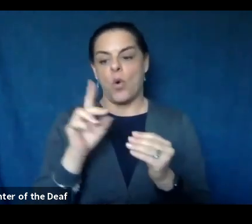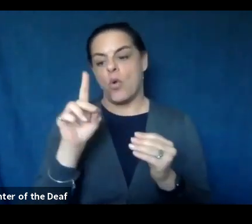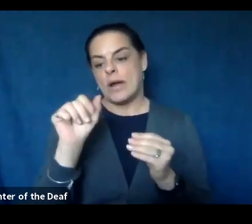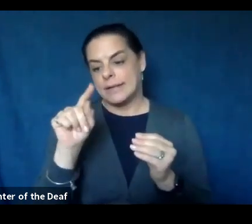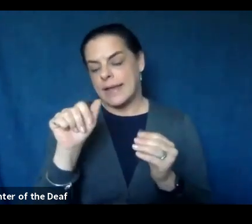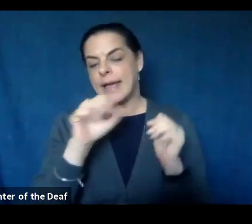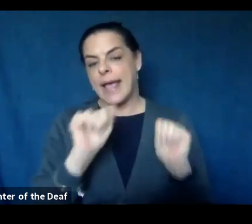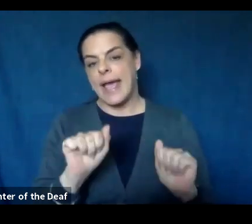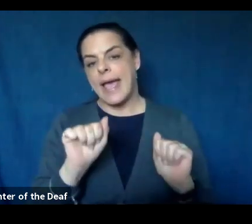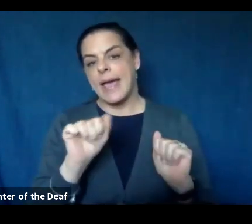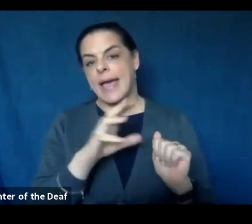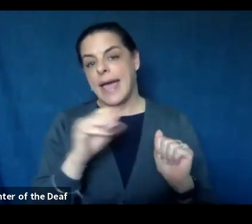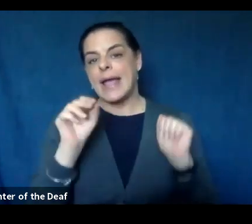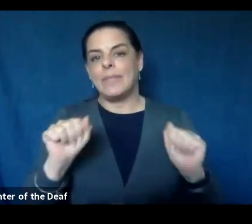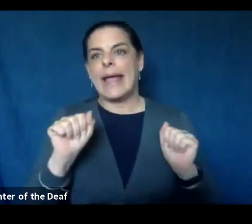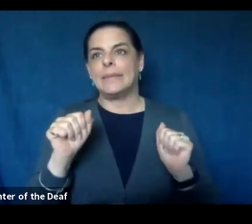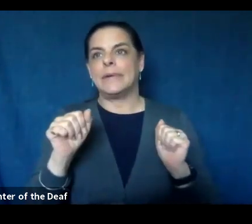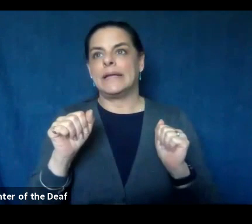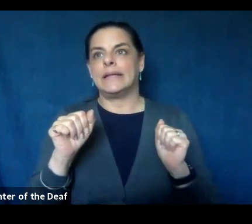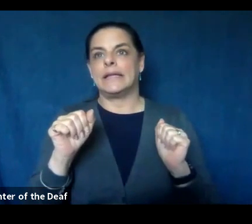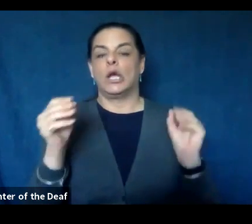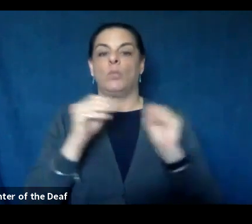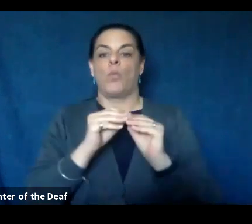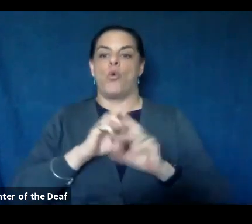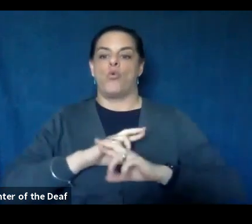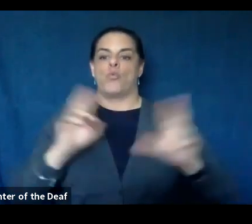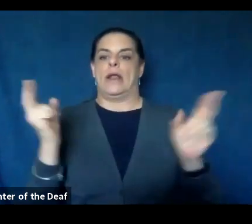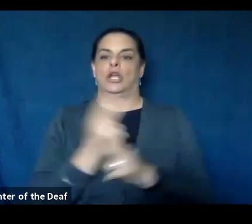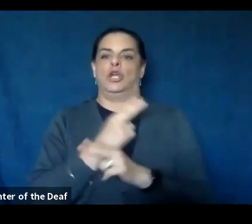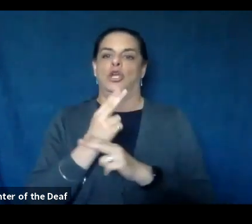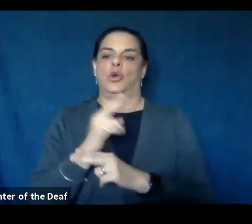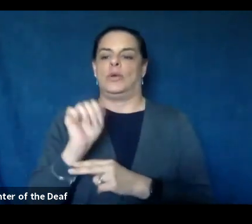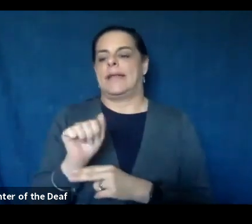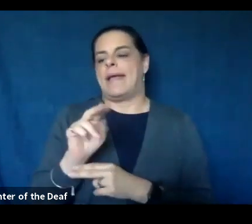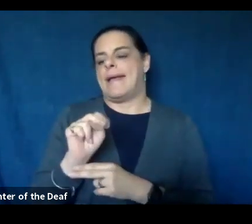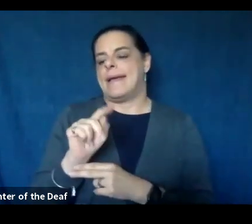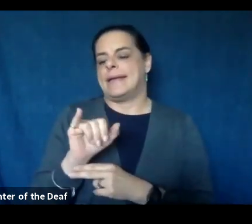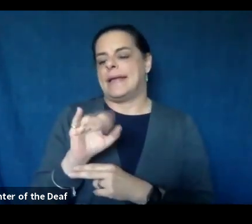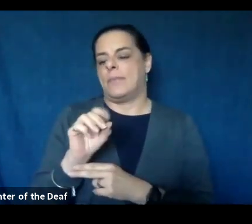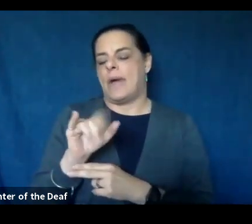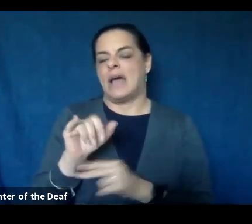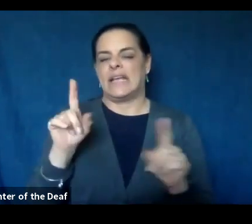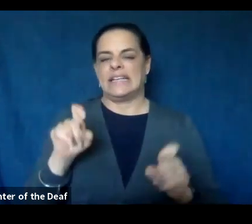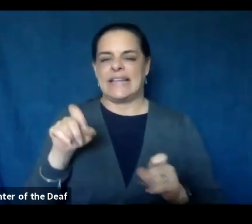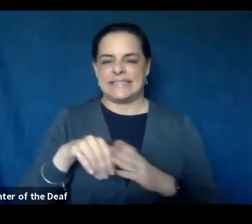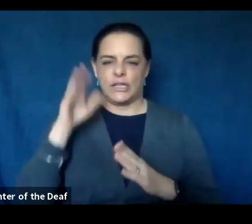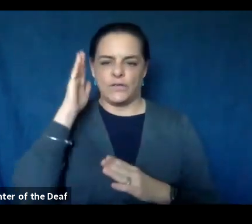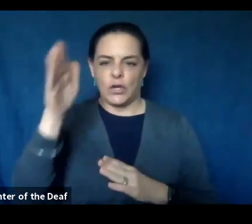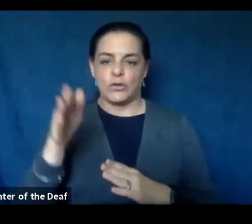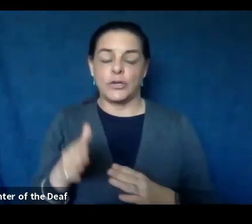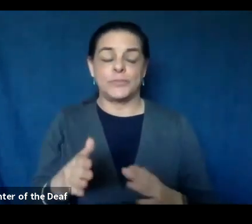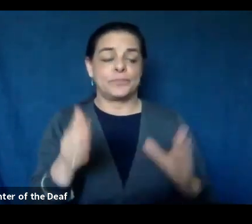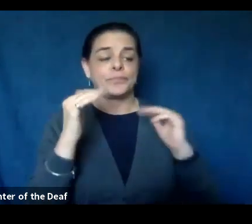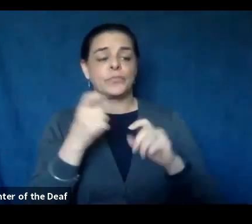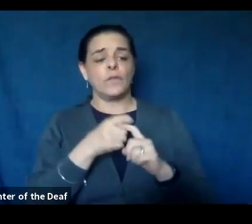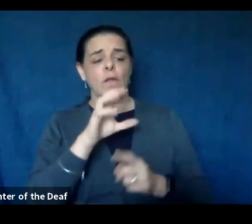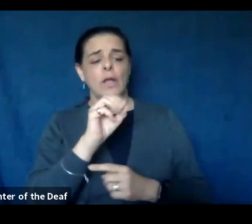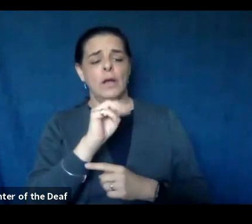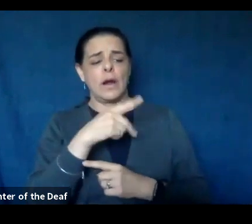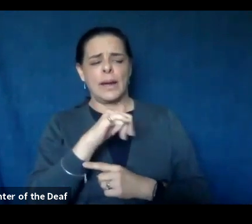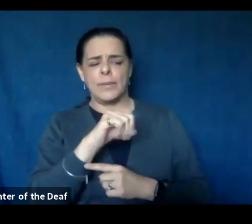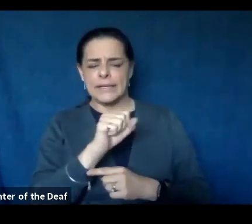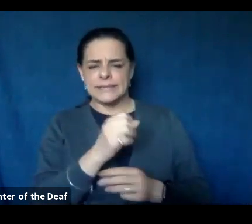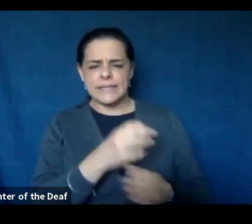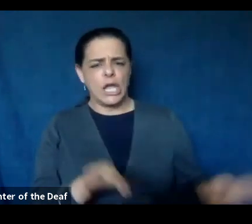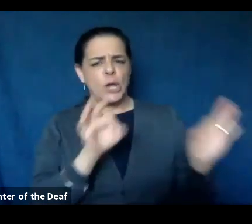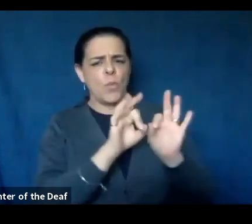able to more readily utilize the antibody testing in the near future. From the Compass, what will be the importance of data from